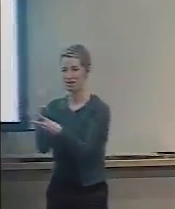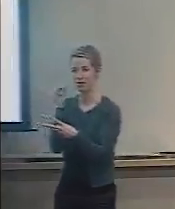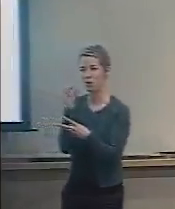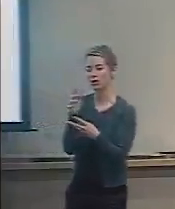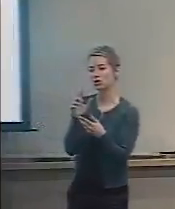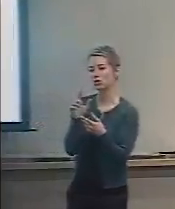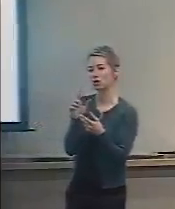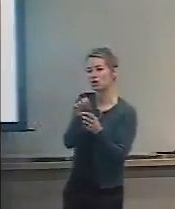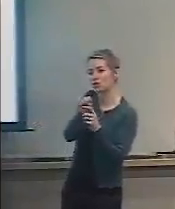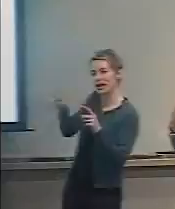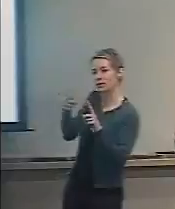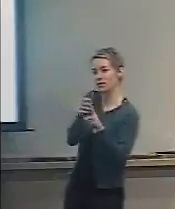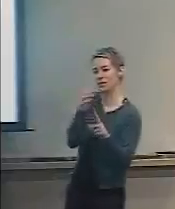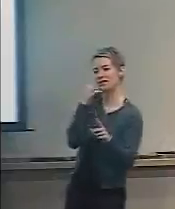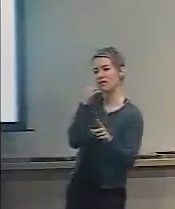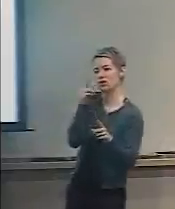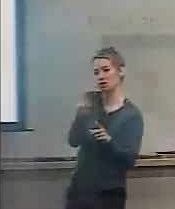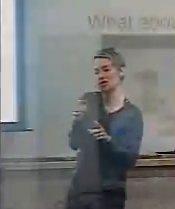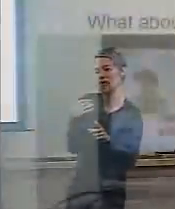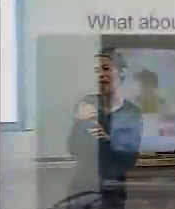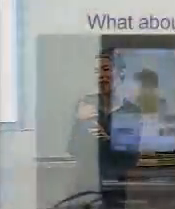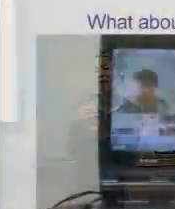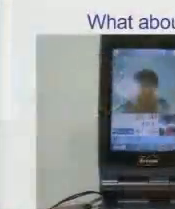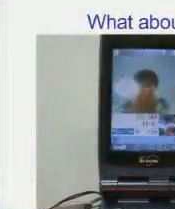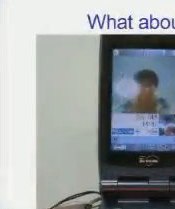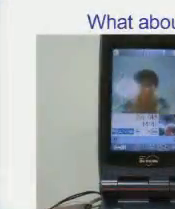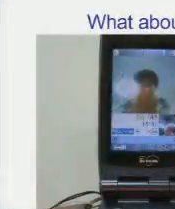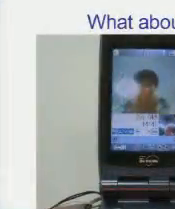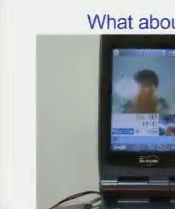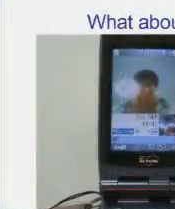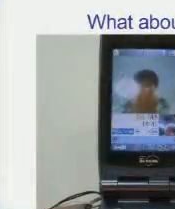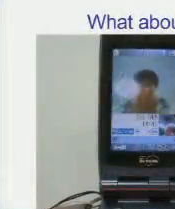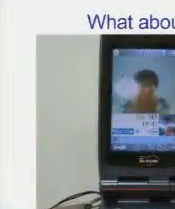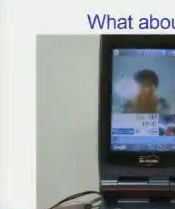bandwidth, or it seems like you might need high bandwidth upload as well.